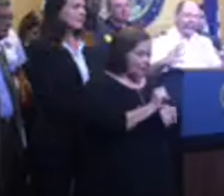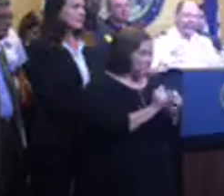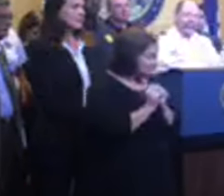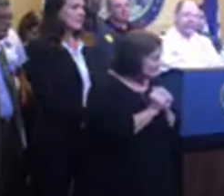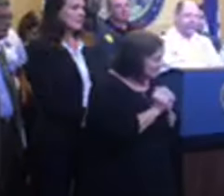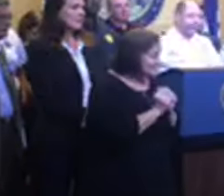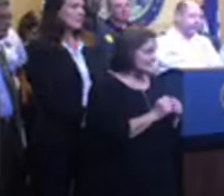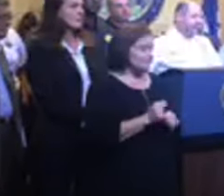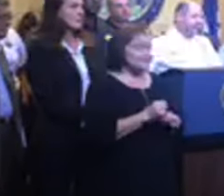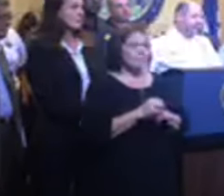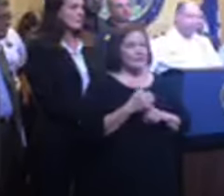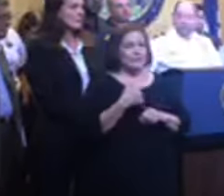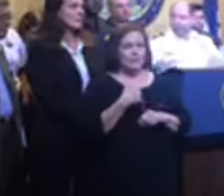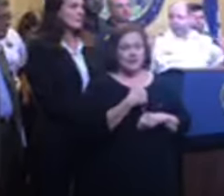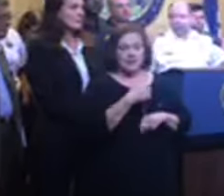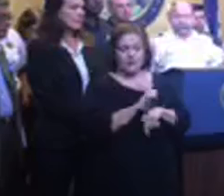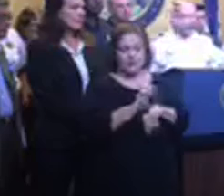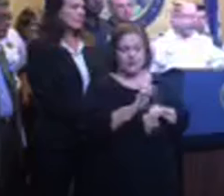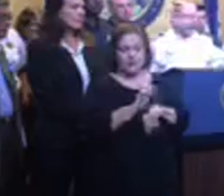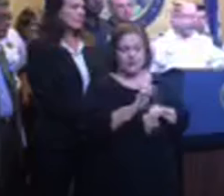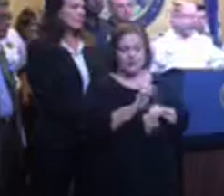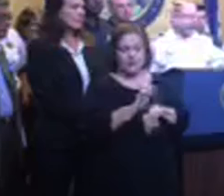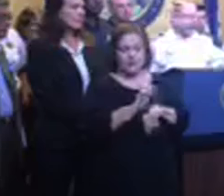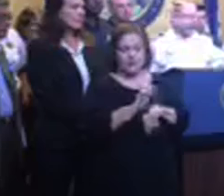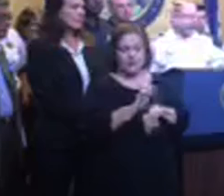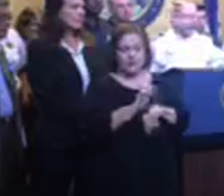all of the contractors that have worked with us in this team.